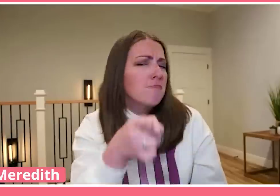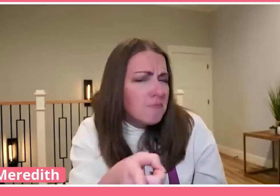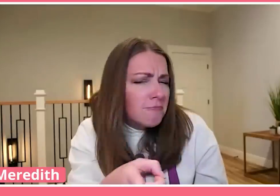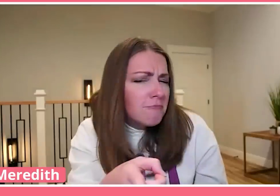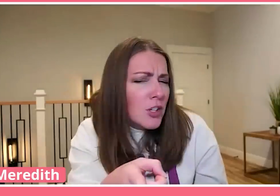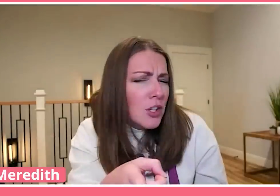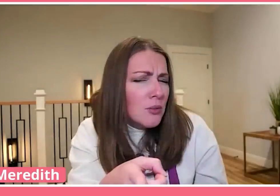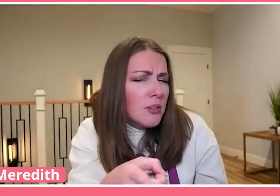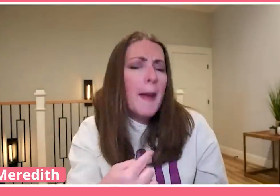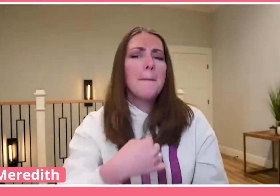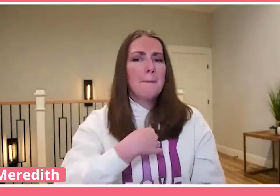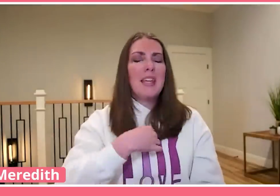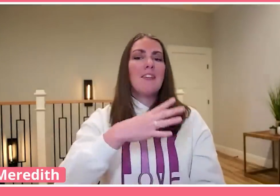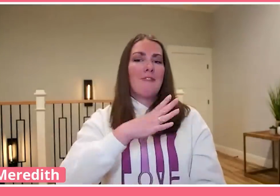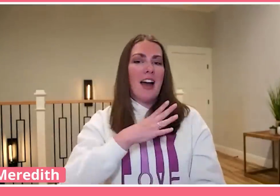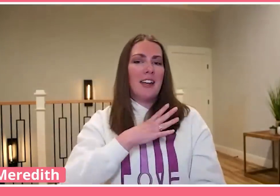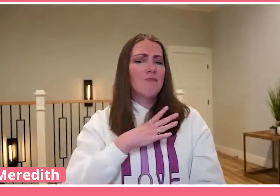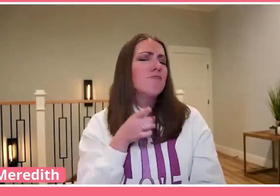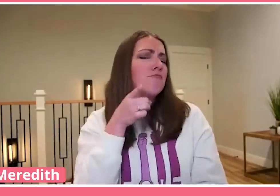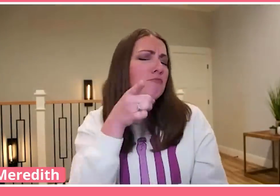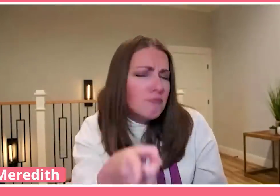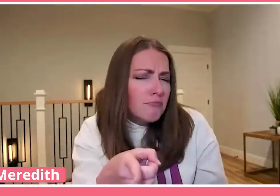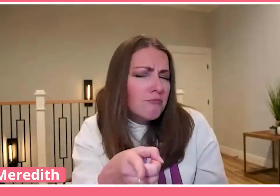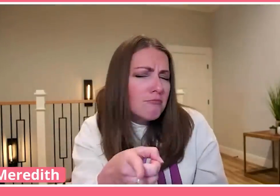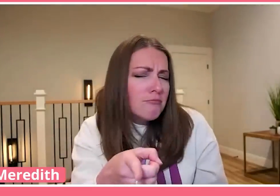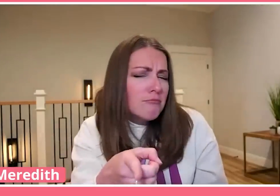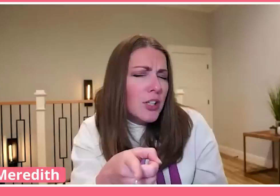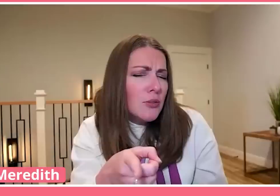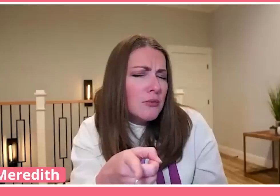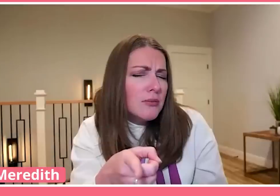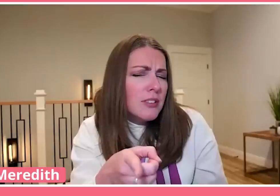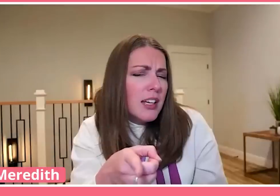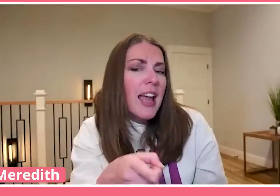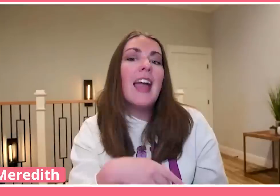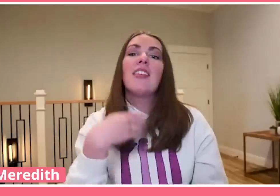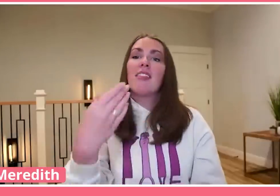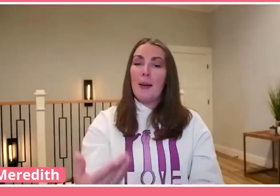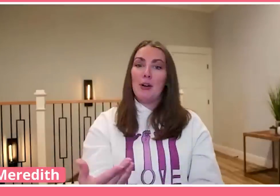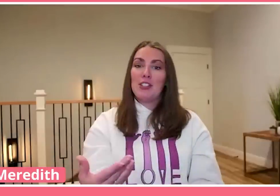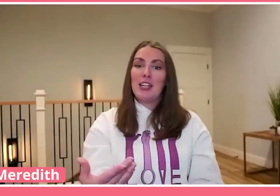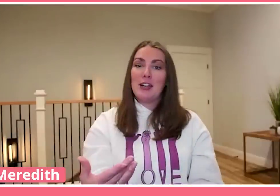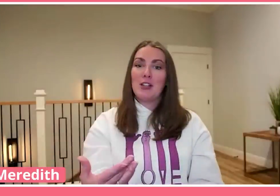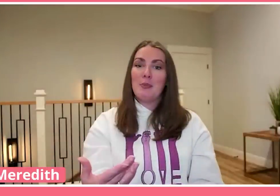You, me, fine. You, and then that person can respond.